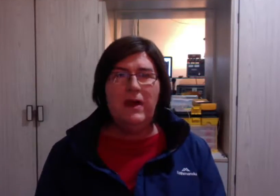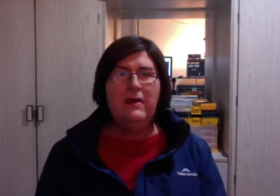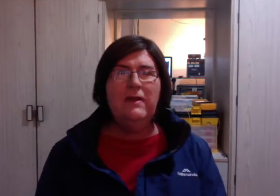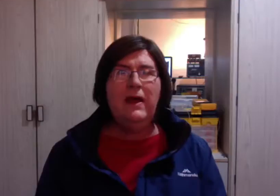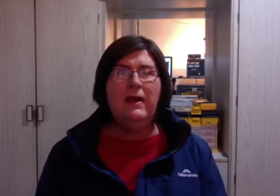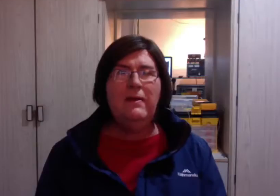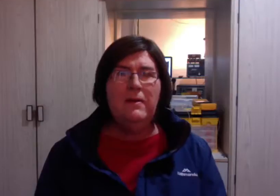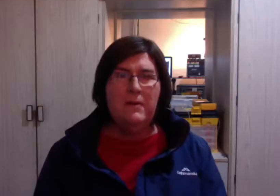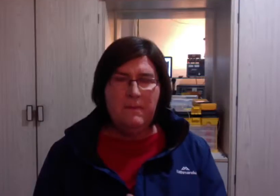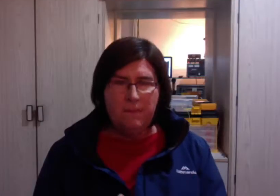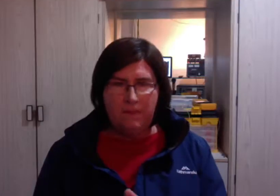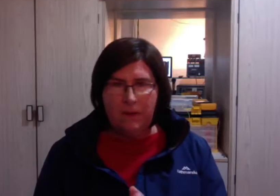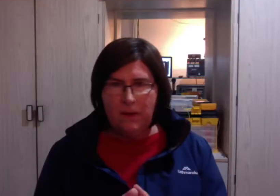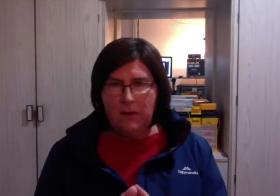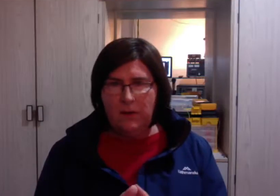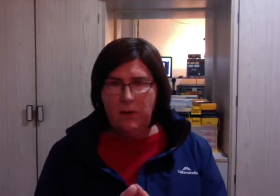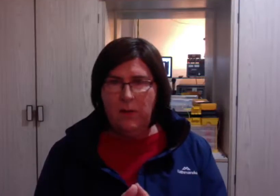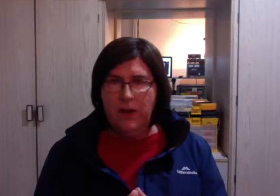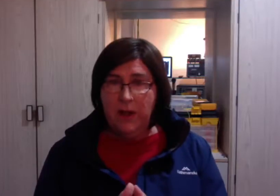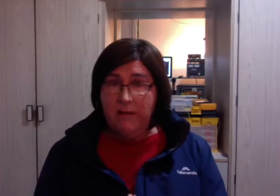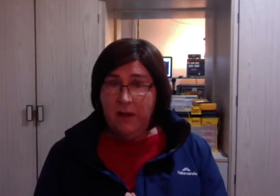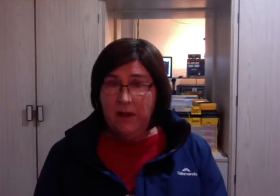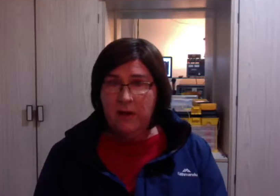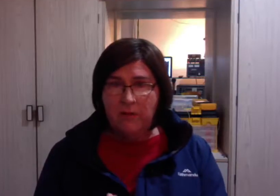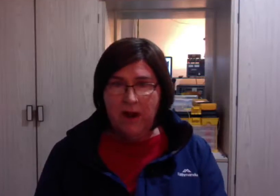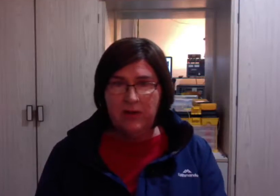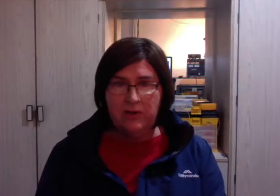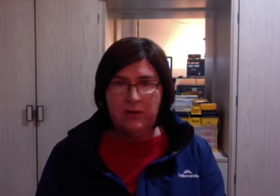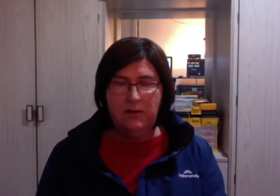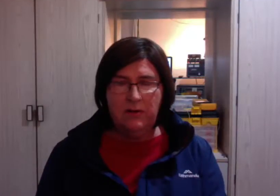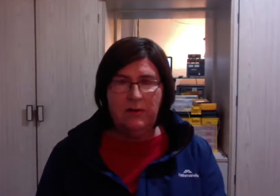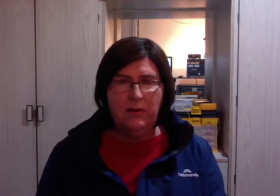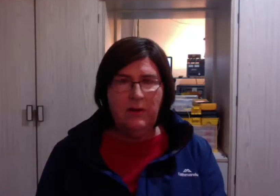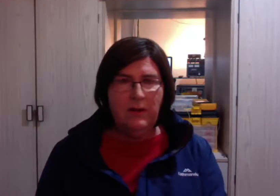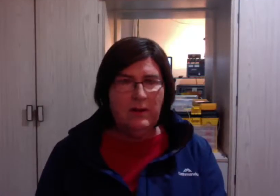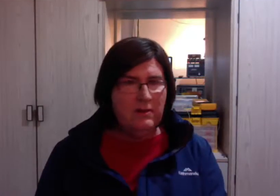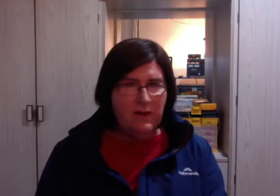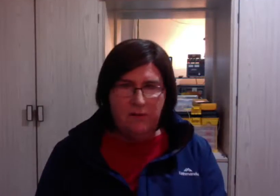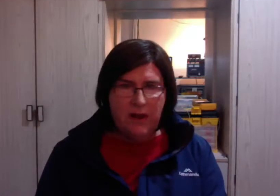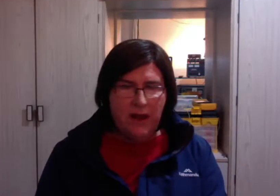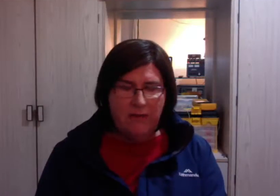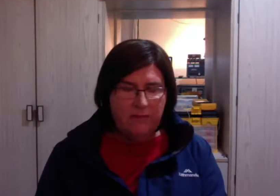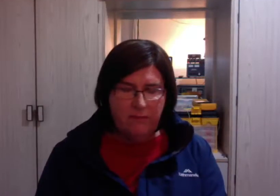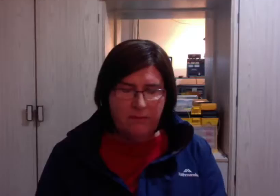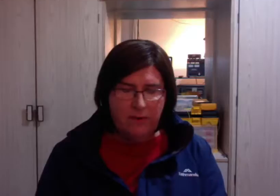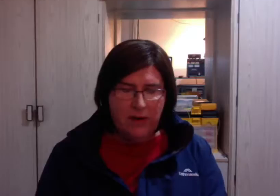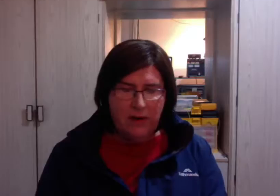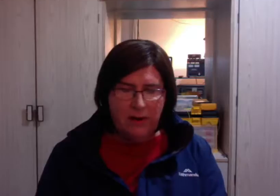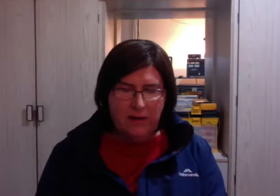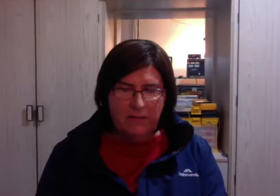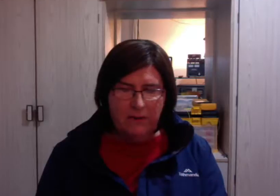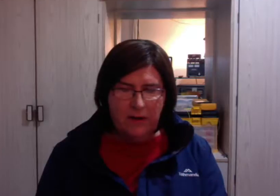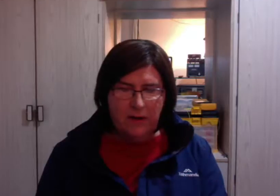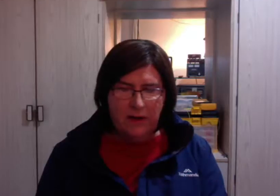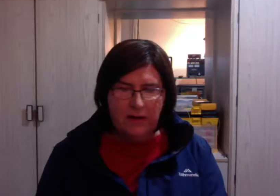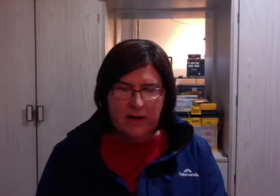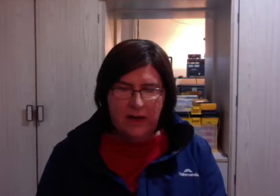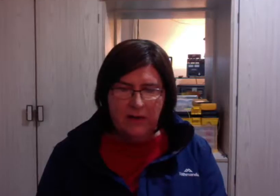designed that we're never in a rush. Even if we have, you know, like on our canning